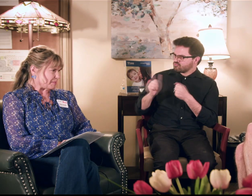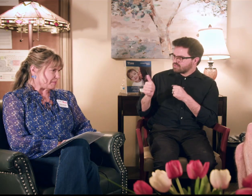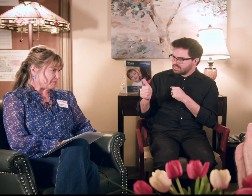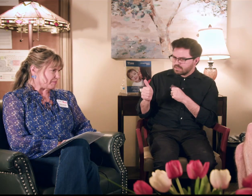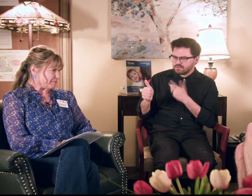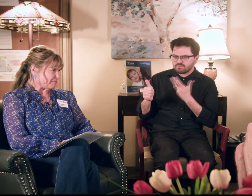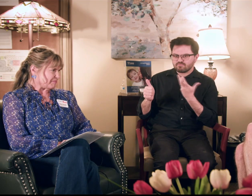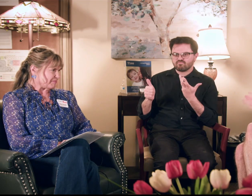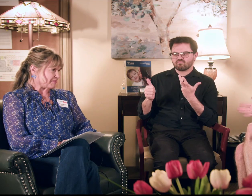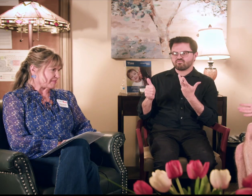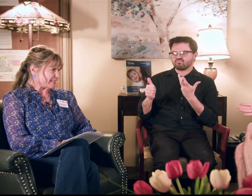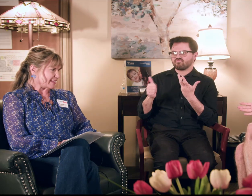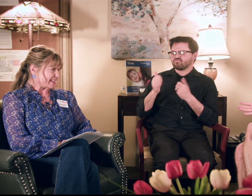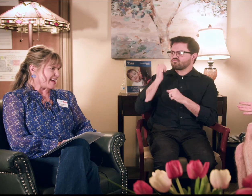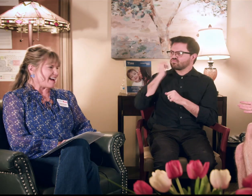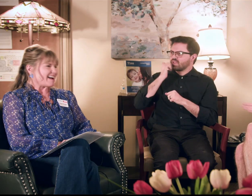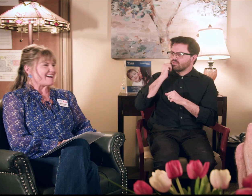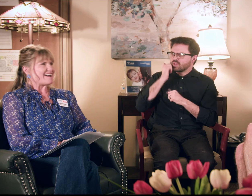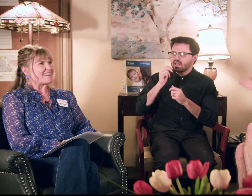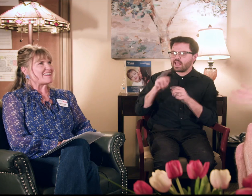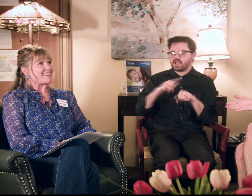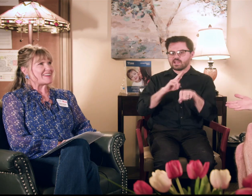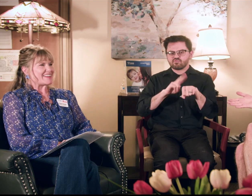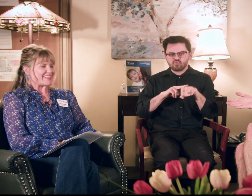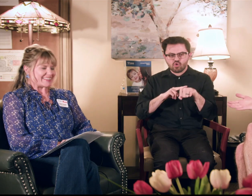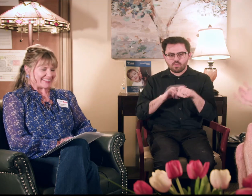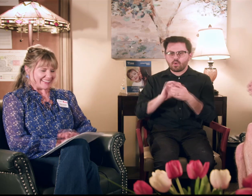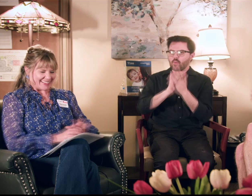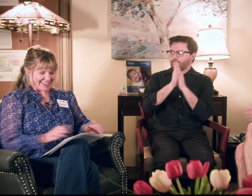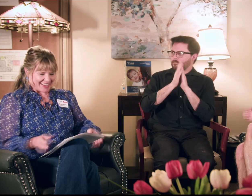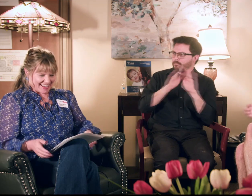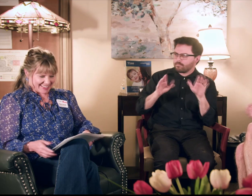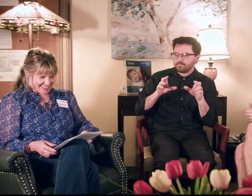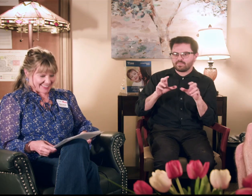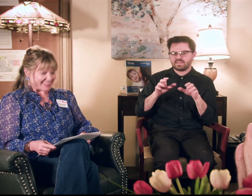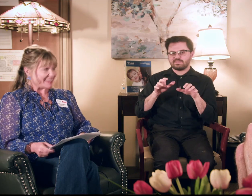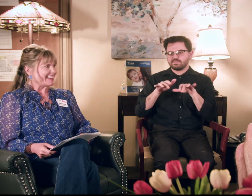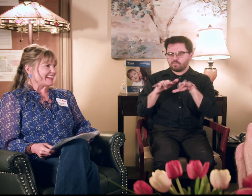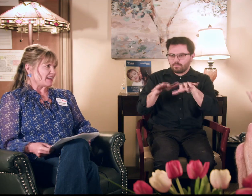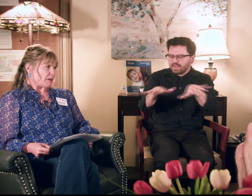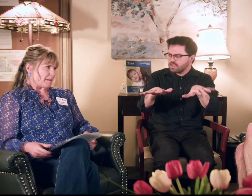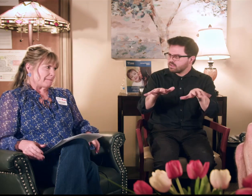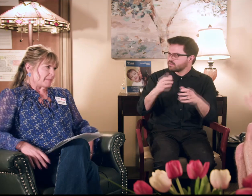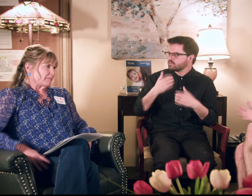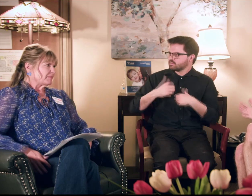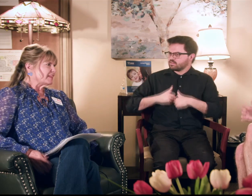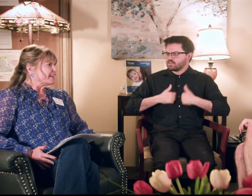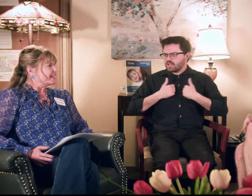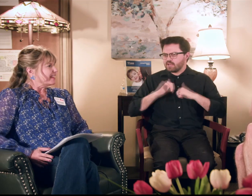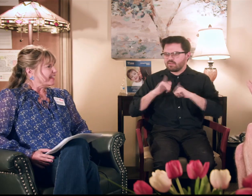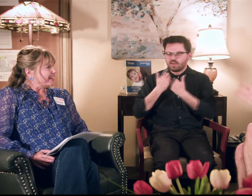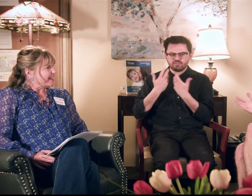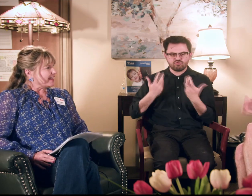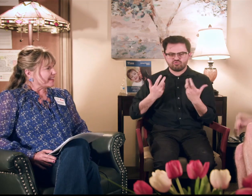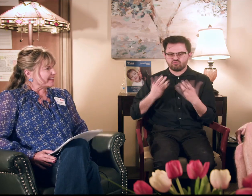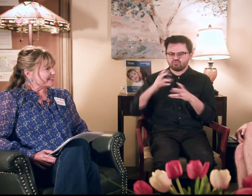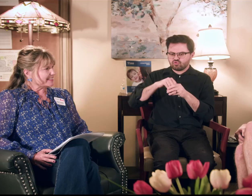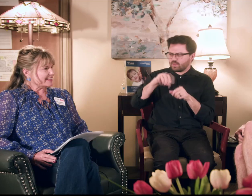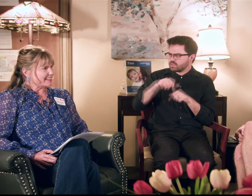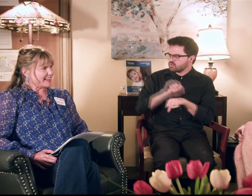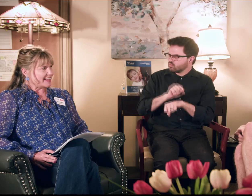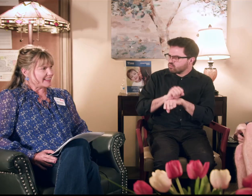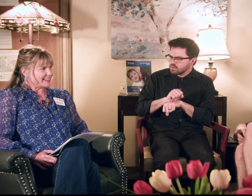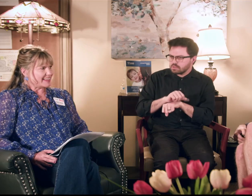is, like, what do you do in your everyday normal peacemaking life? And so we know your everyday normal life is here, but how did you intersect with this work? Maybe a little bit